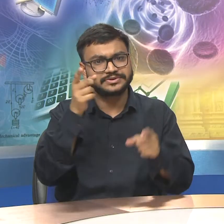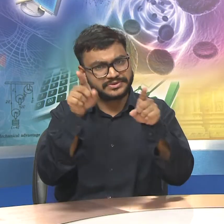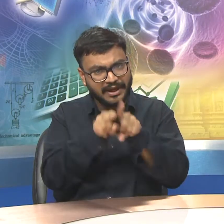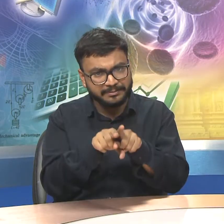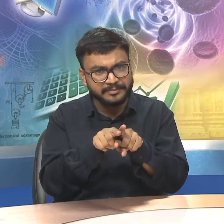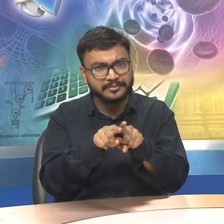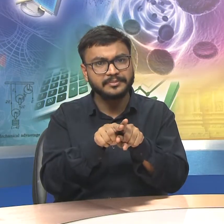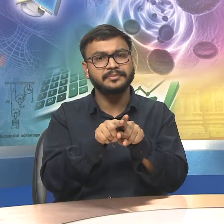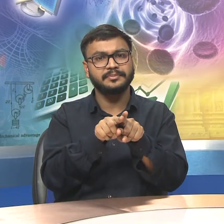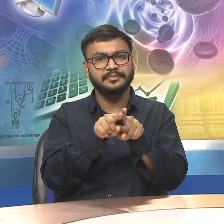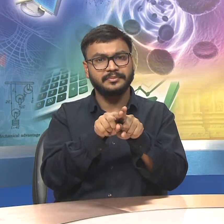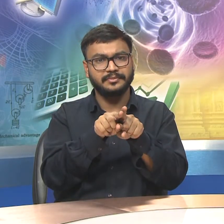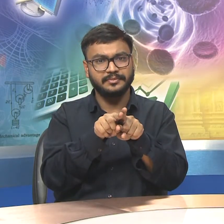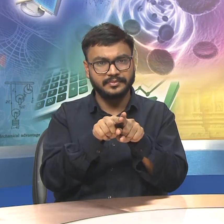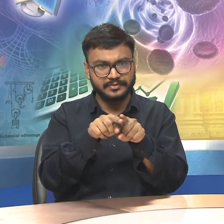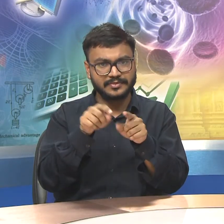and same movement,